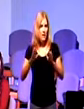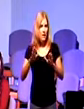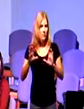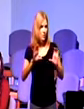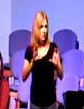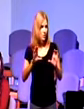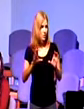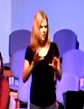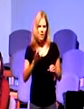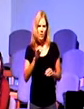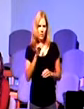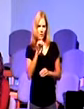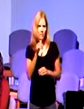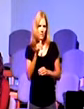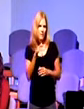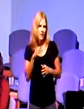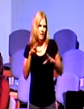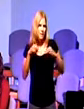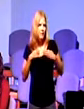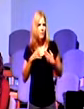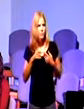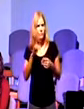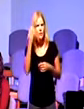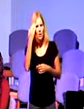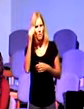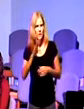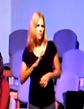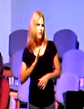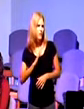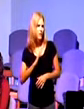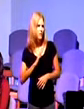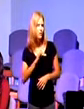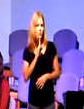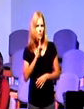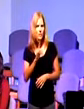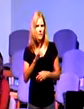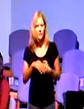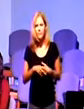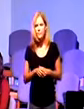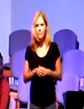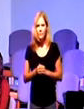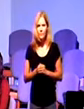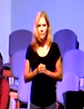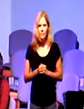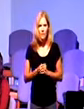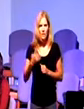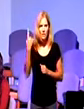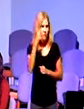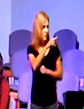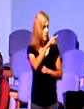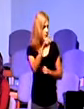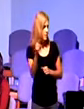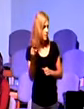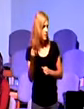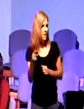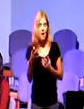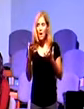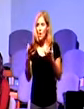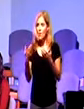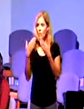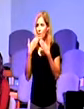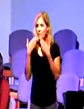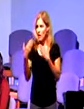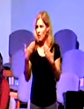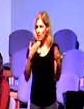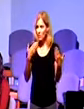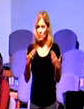that, and we don't take that for granted. We count that as a privilege, truly. And for each one of you, I want to thank each